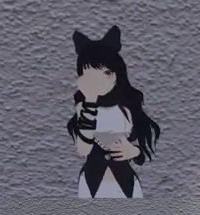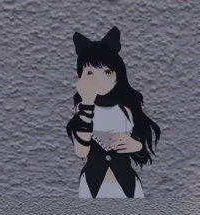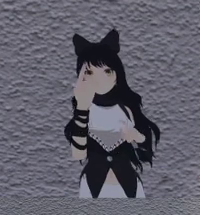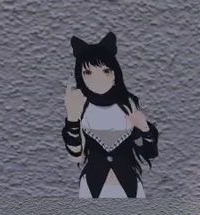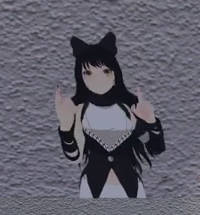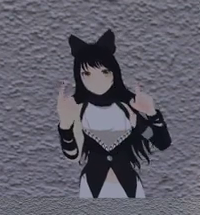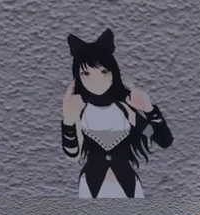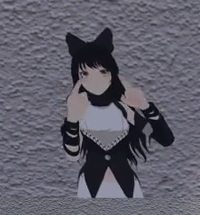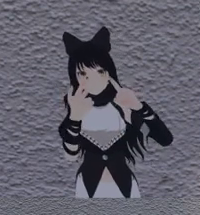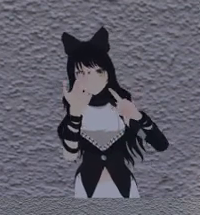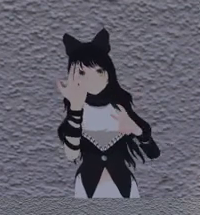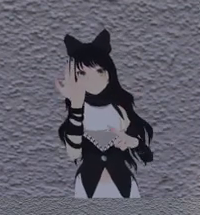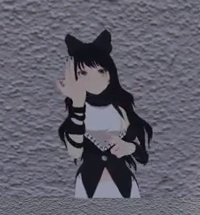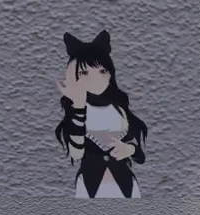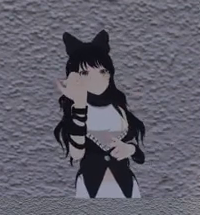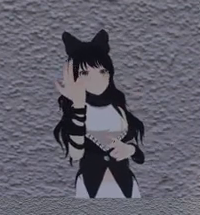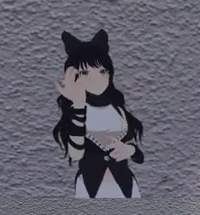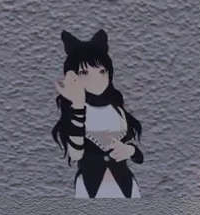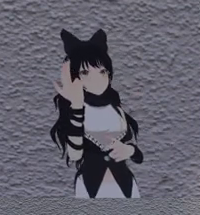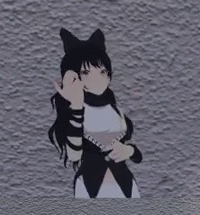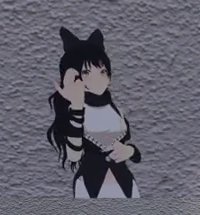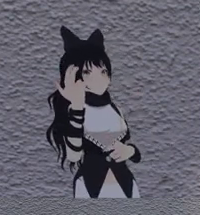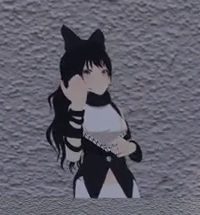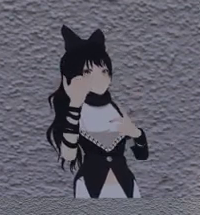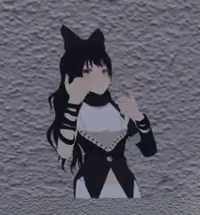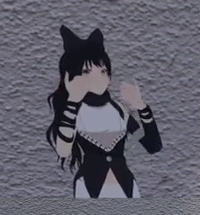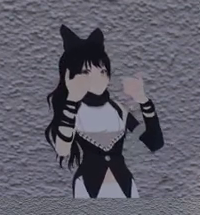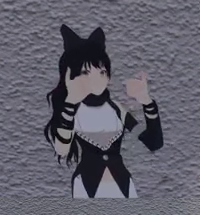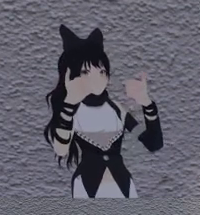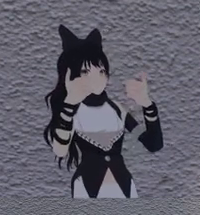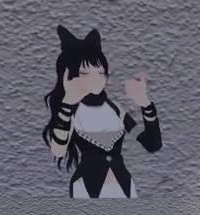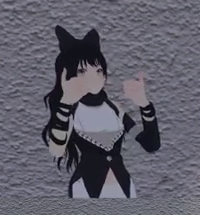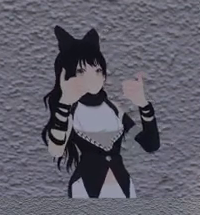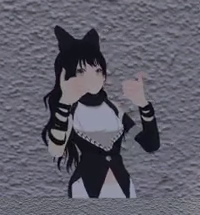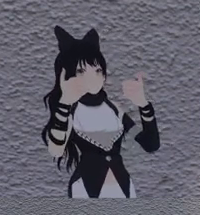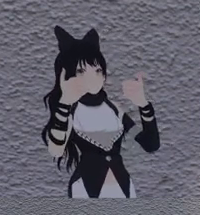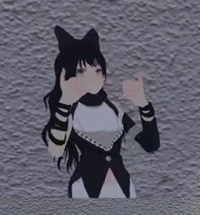We're going to be teaching 11 through 13.